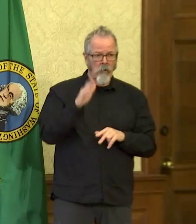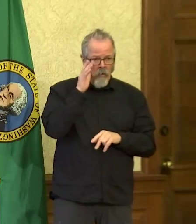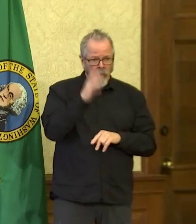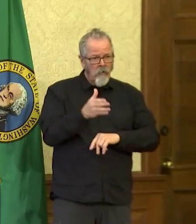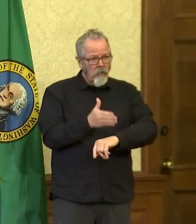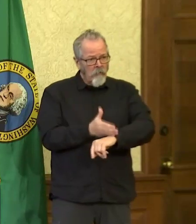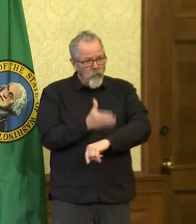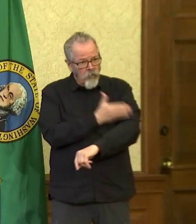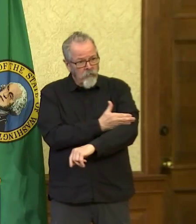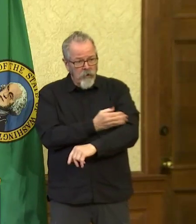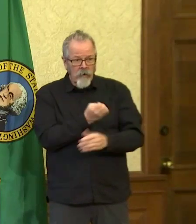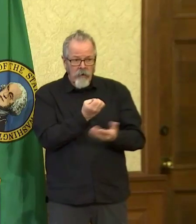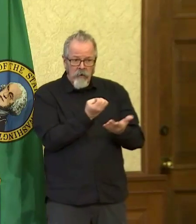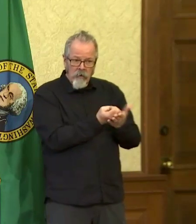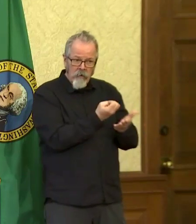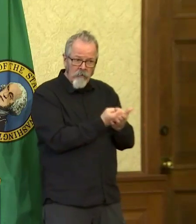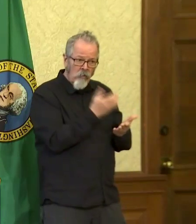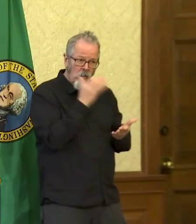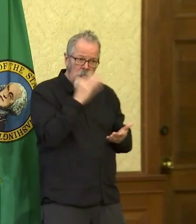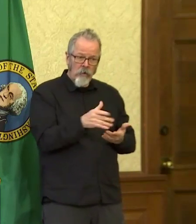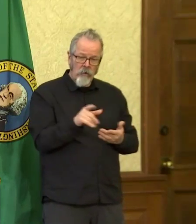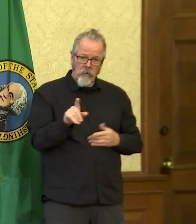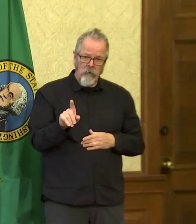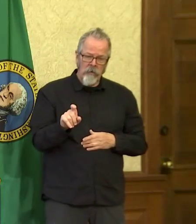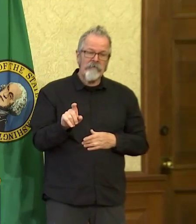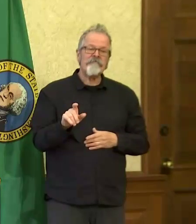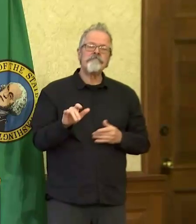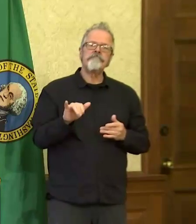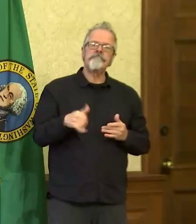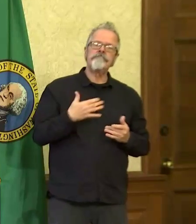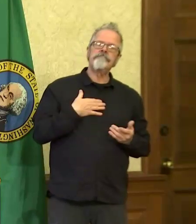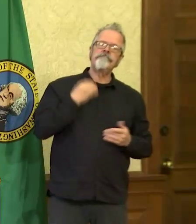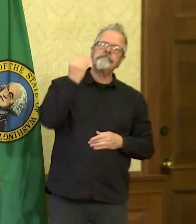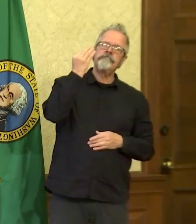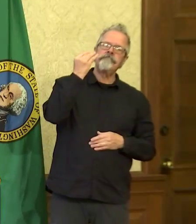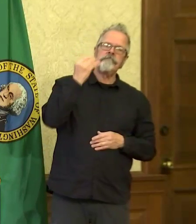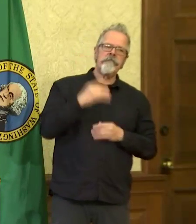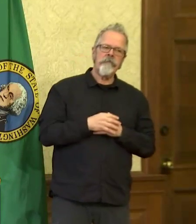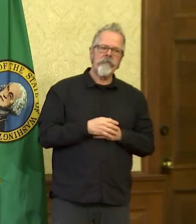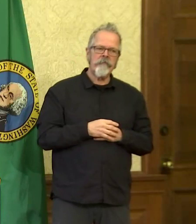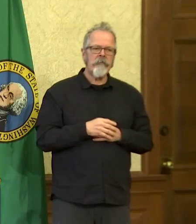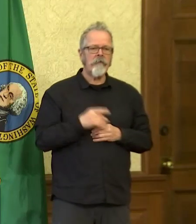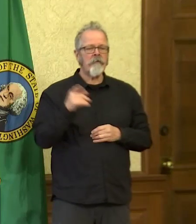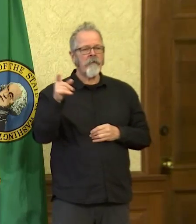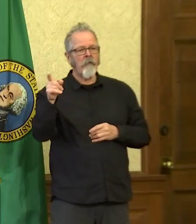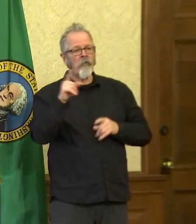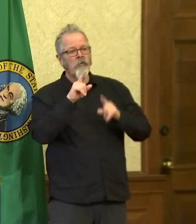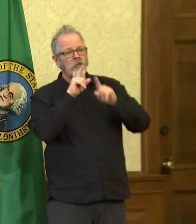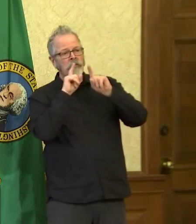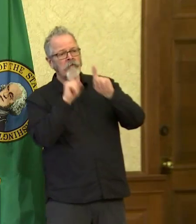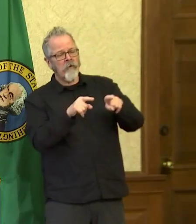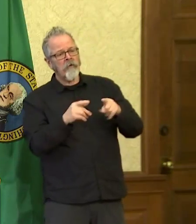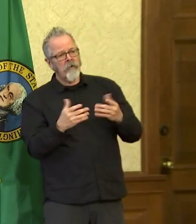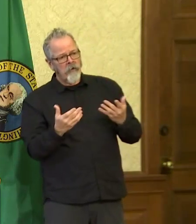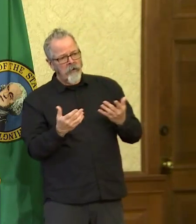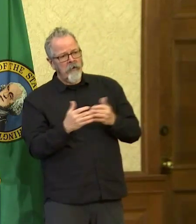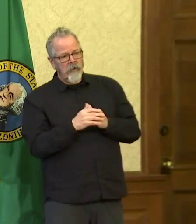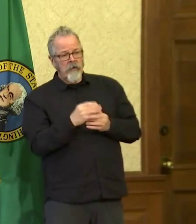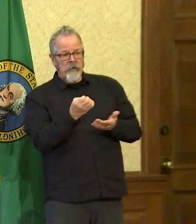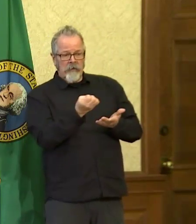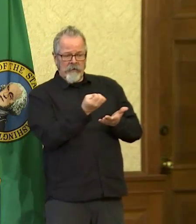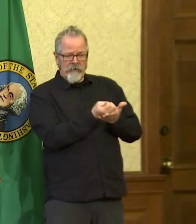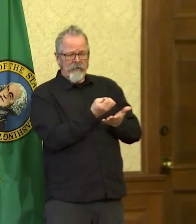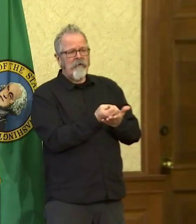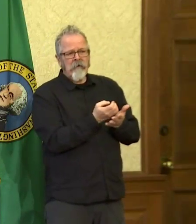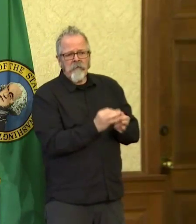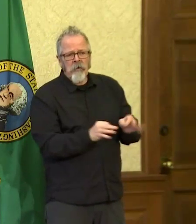ones, I'm always aware of the economic ramifications on people, because they're profound. But we look at the health